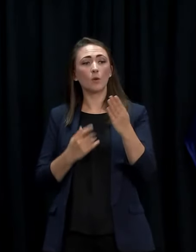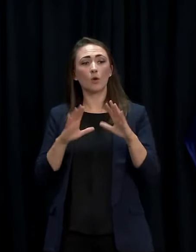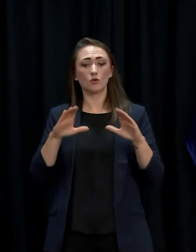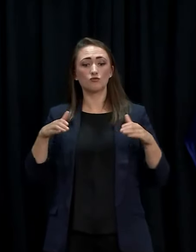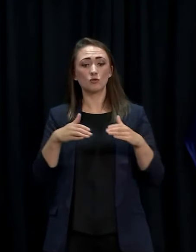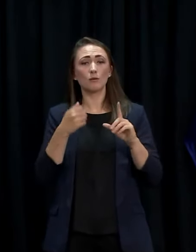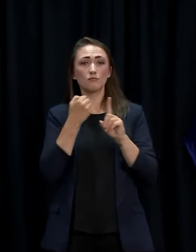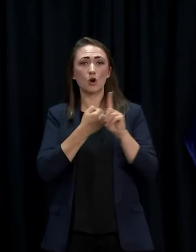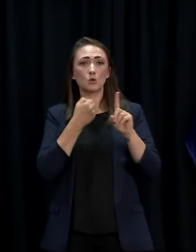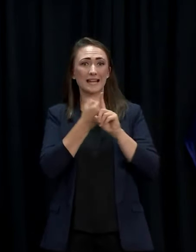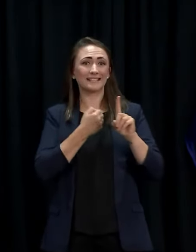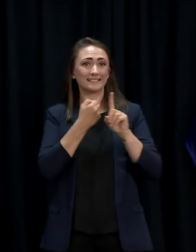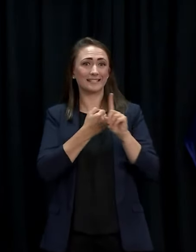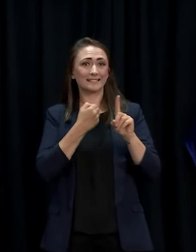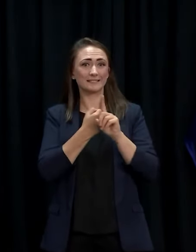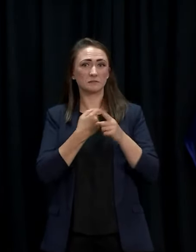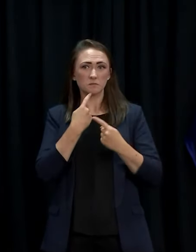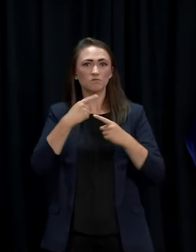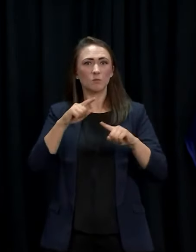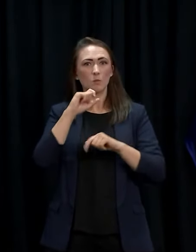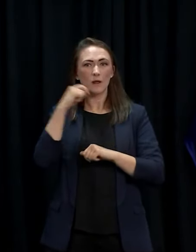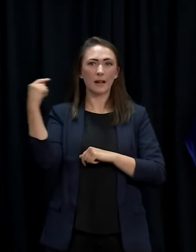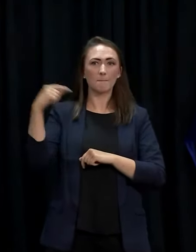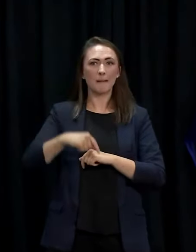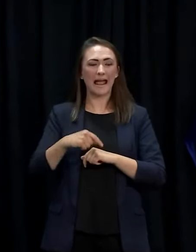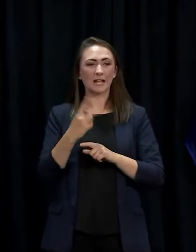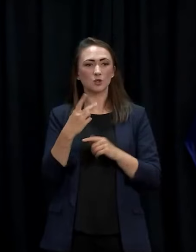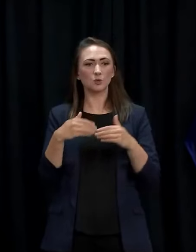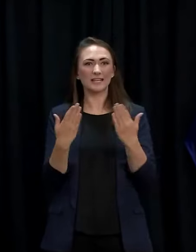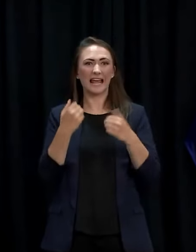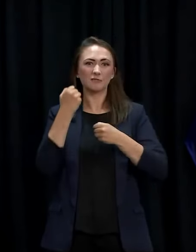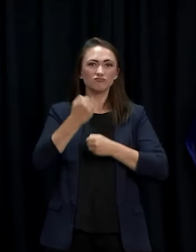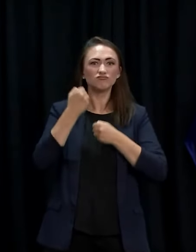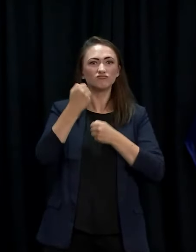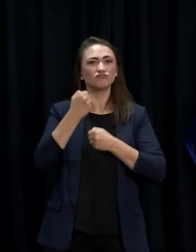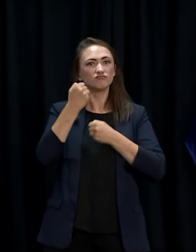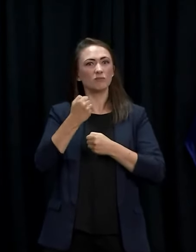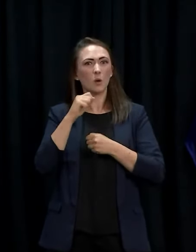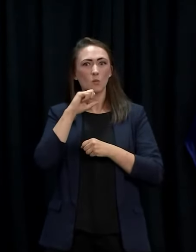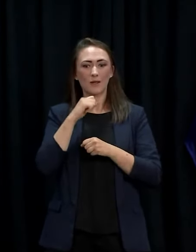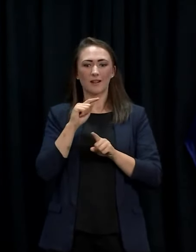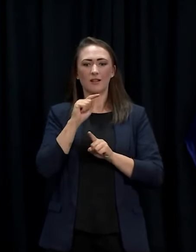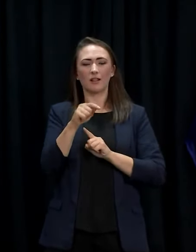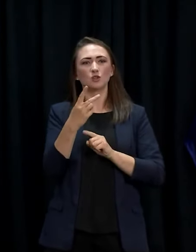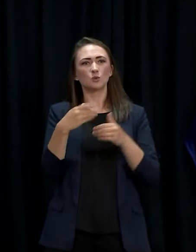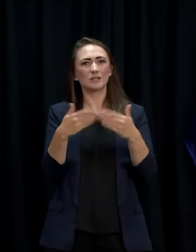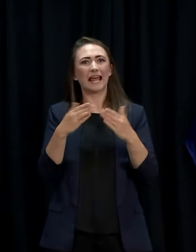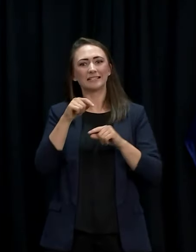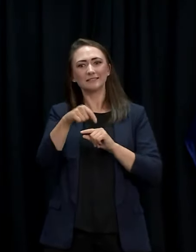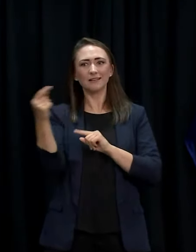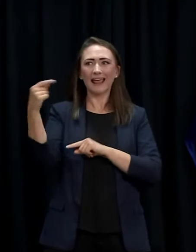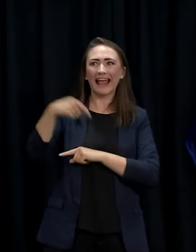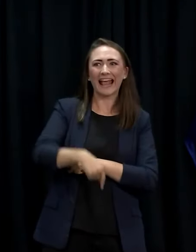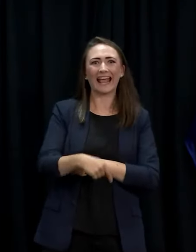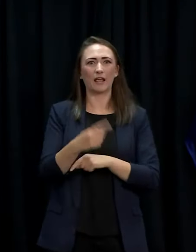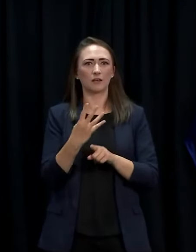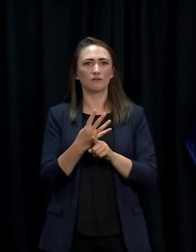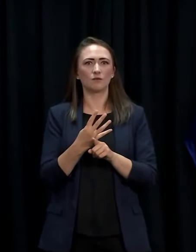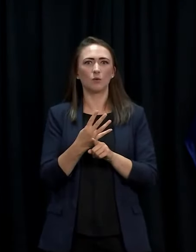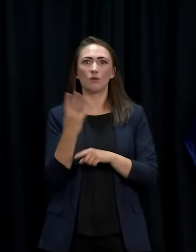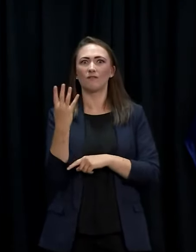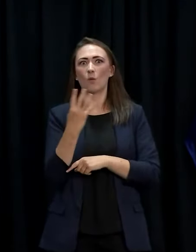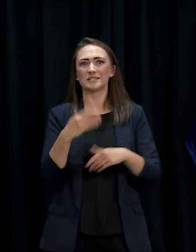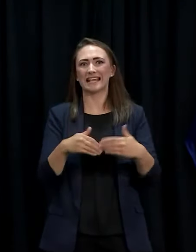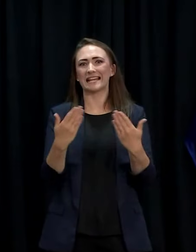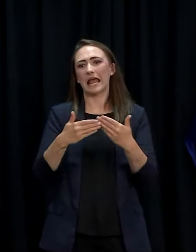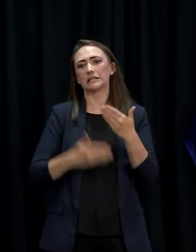in 2 days' time for a 14-day sit-in. Are you worried it's going to turn out like last time? Look, ultimately that's a matter for the police, but it'd be difficult to